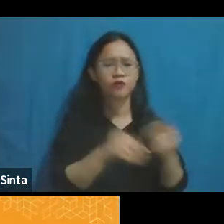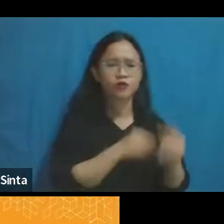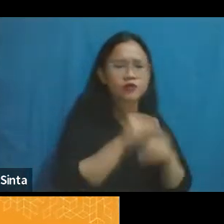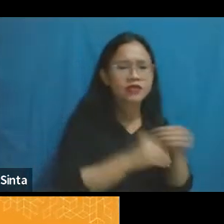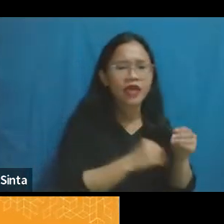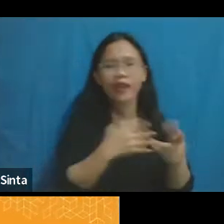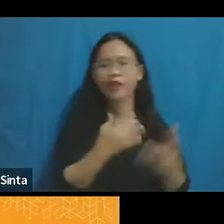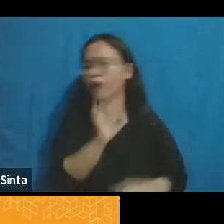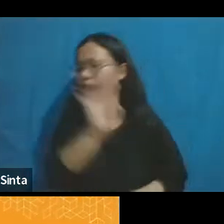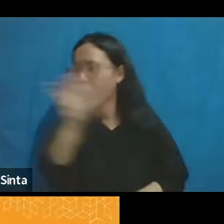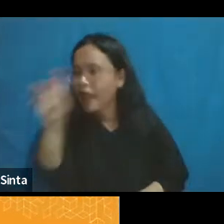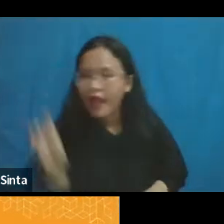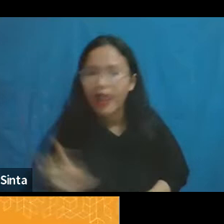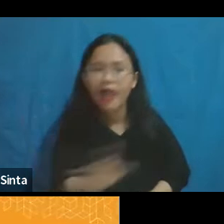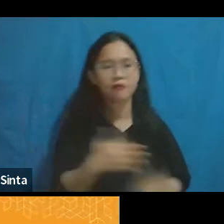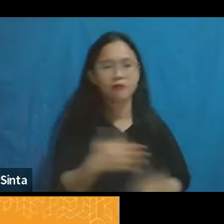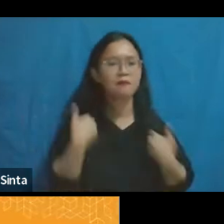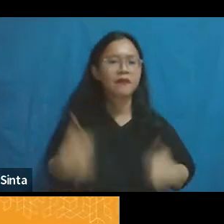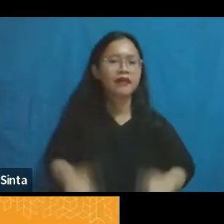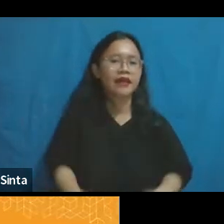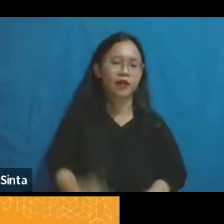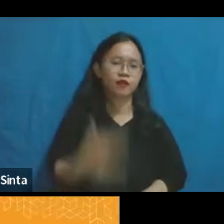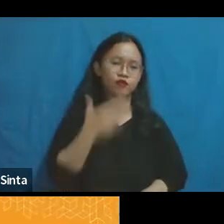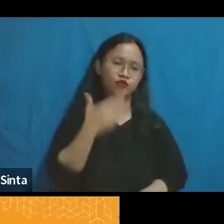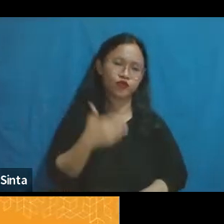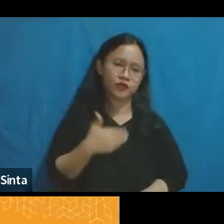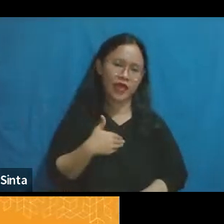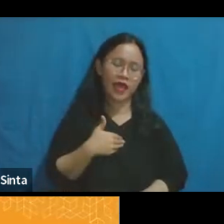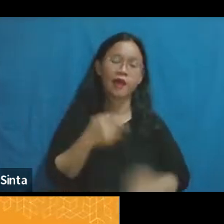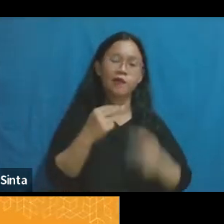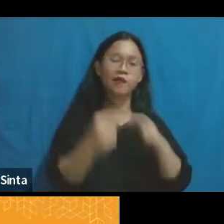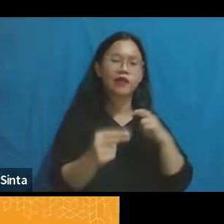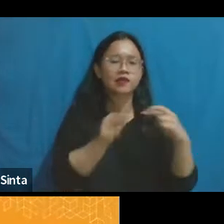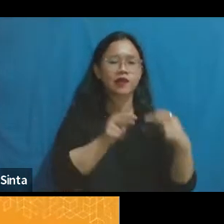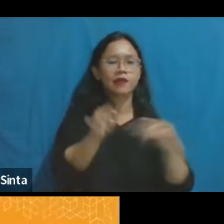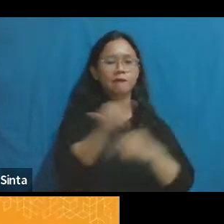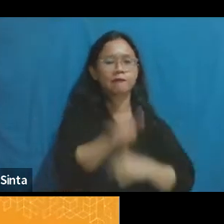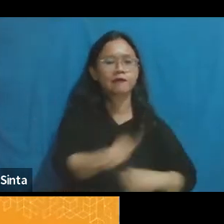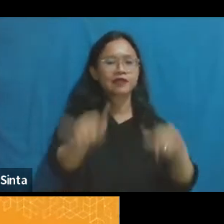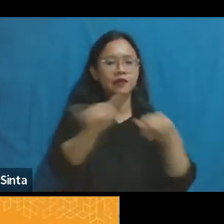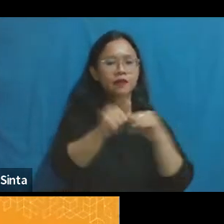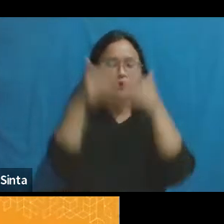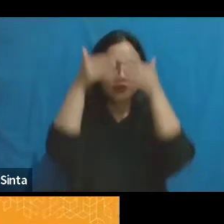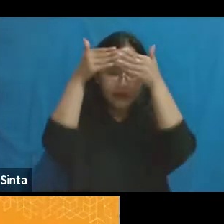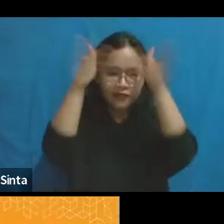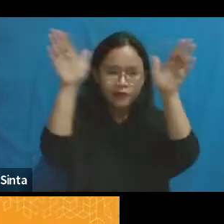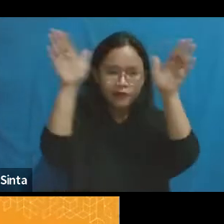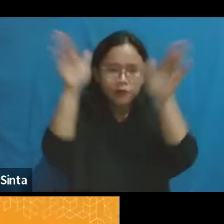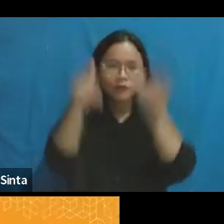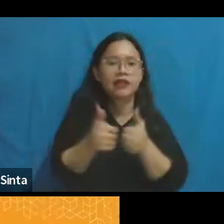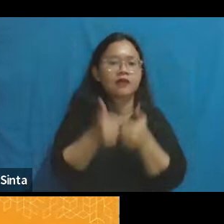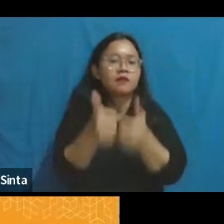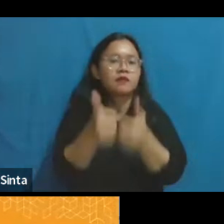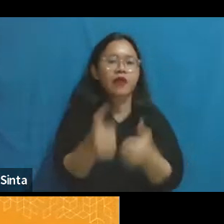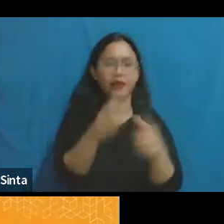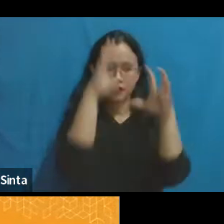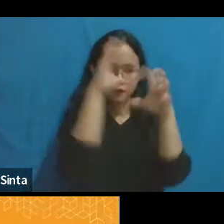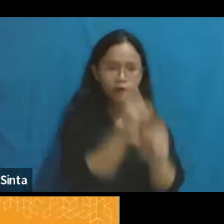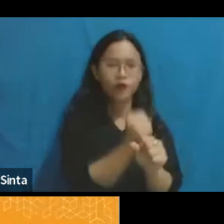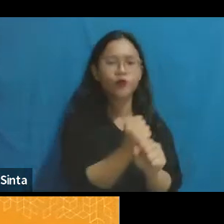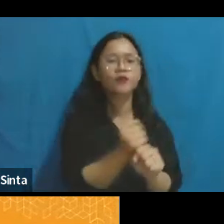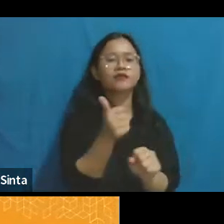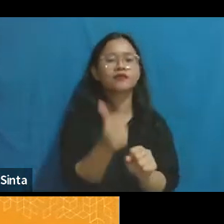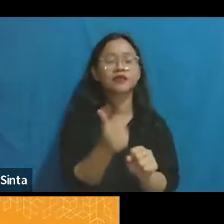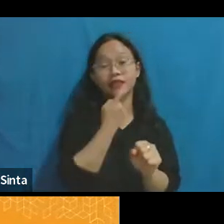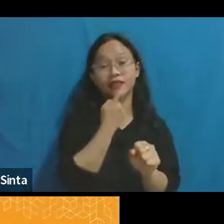more perspectives and more focus on the development of digital rights in West Papua.